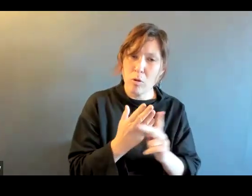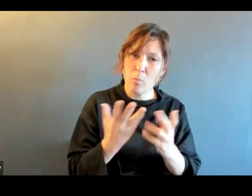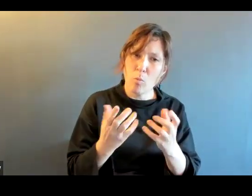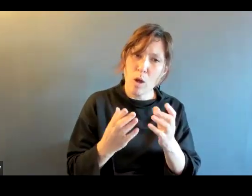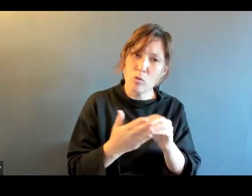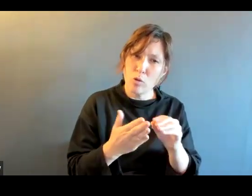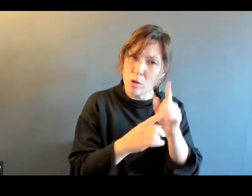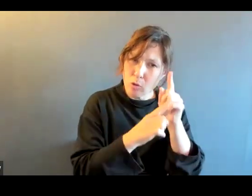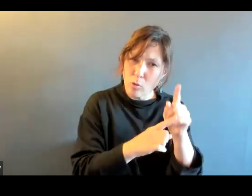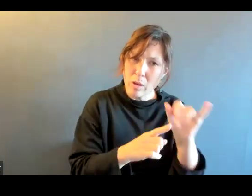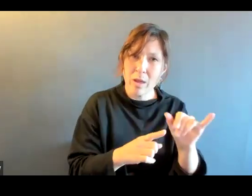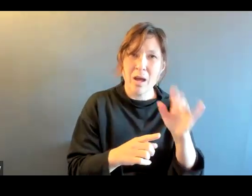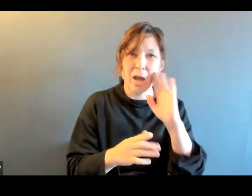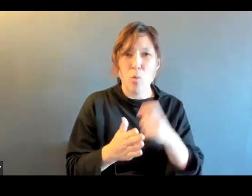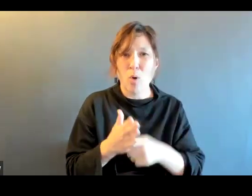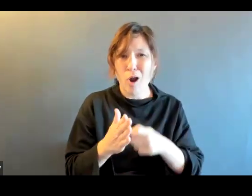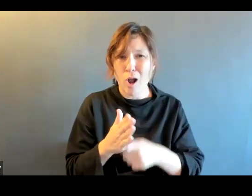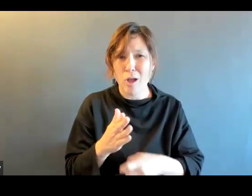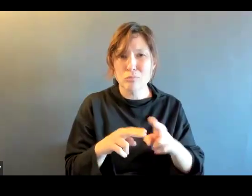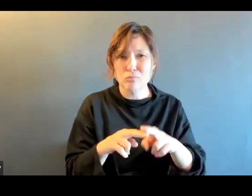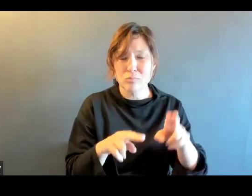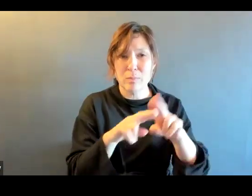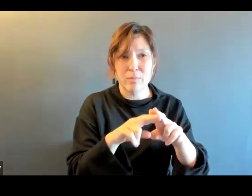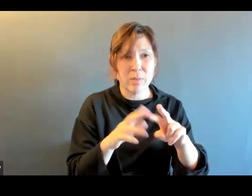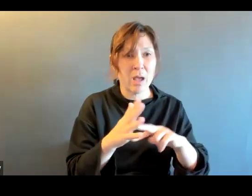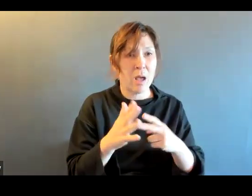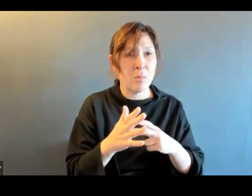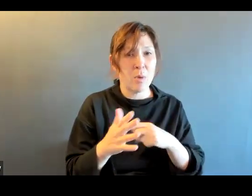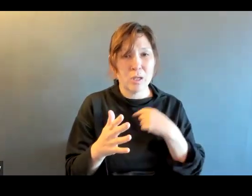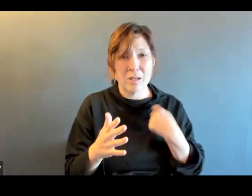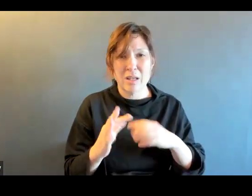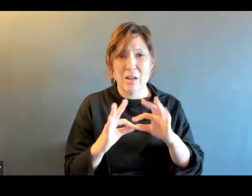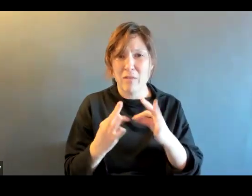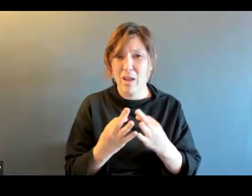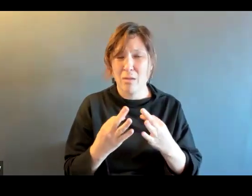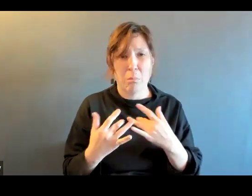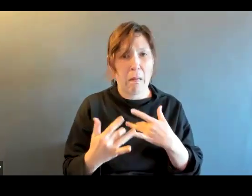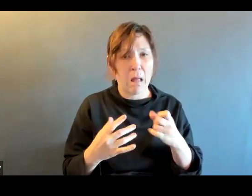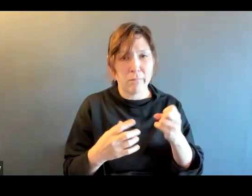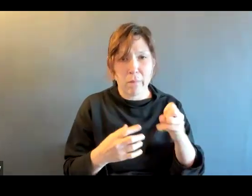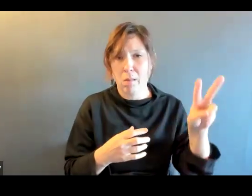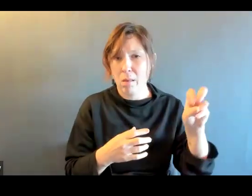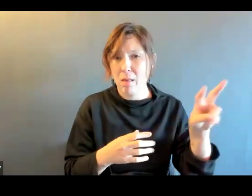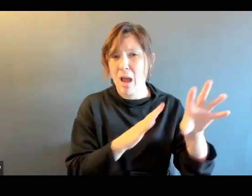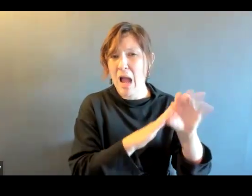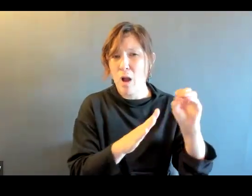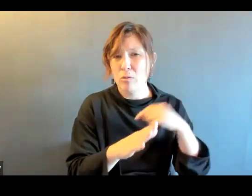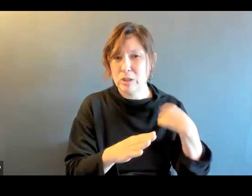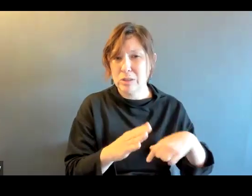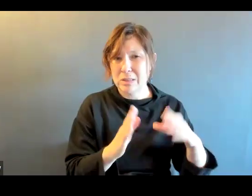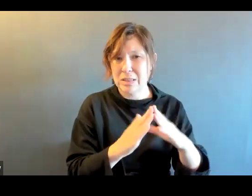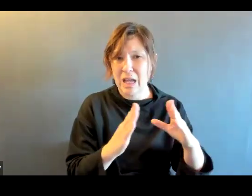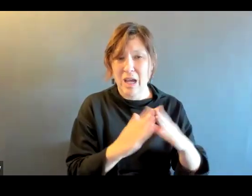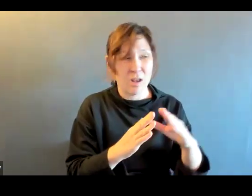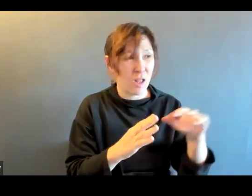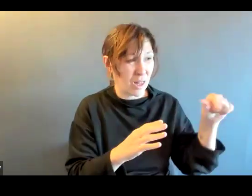However, rising costs have forced many working-class Chinese families 30 seconds. out of Chinatown, making the school designed for them out